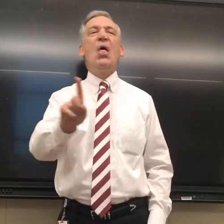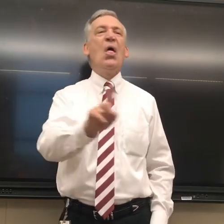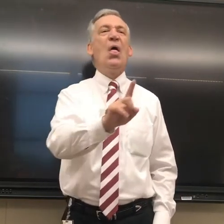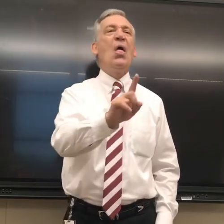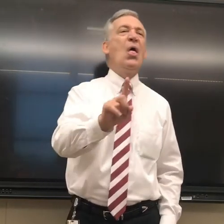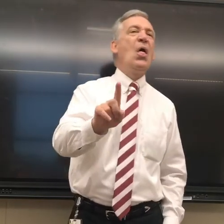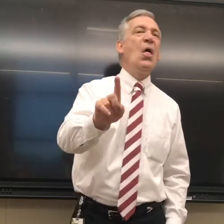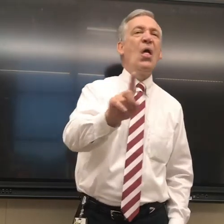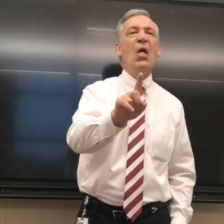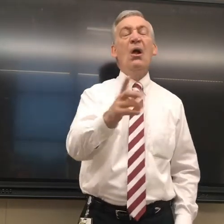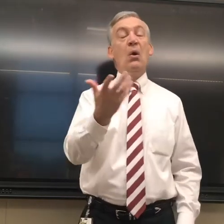bread.